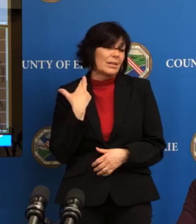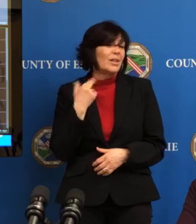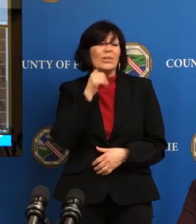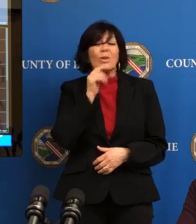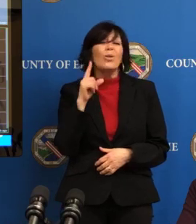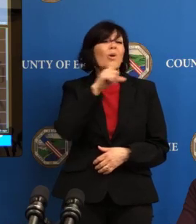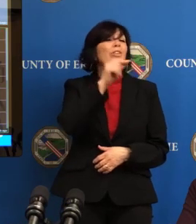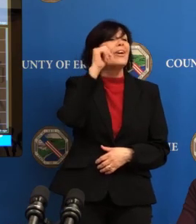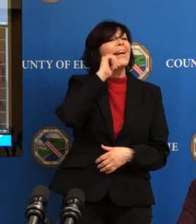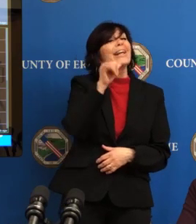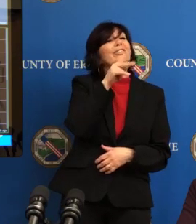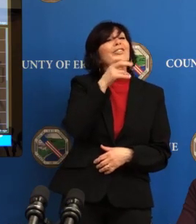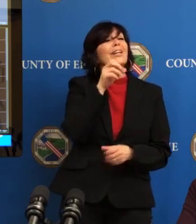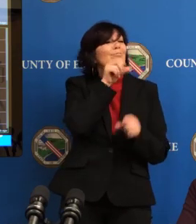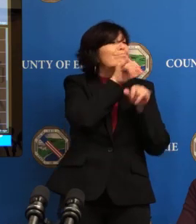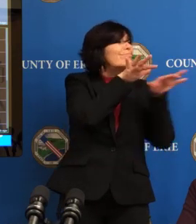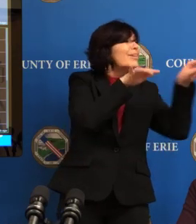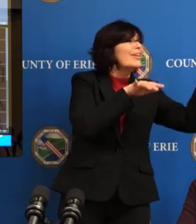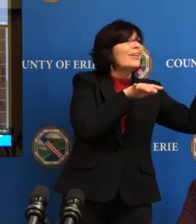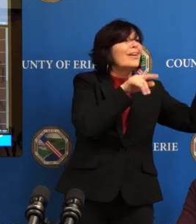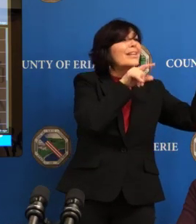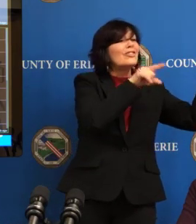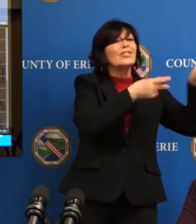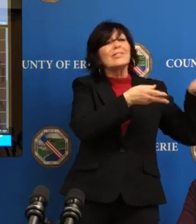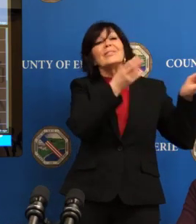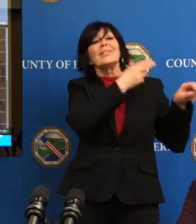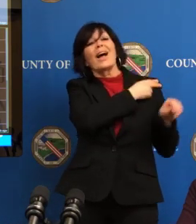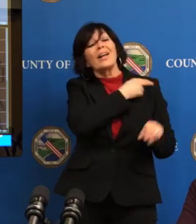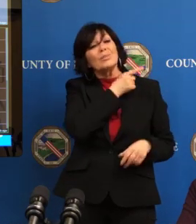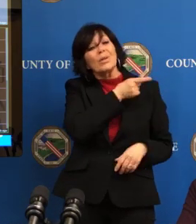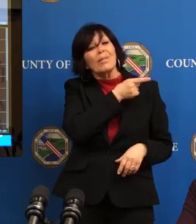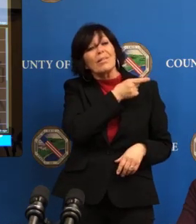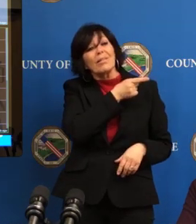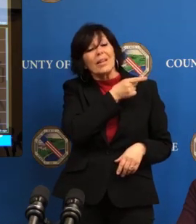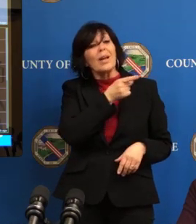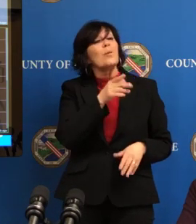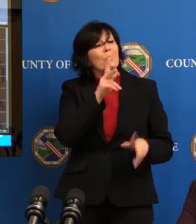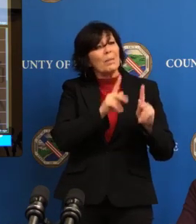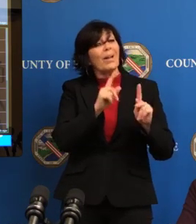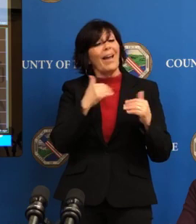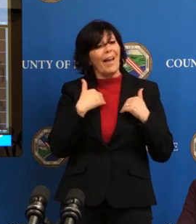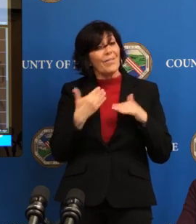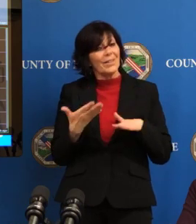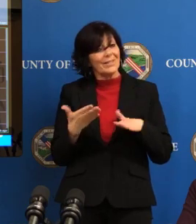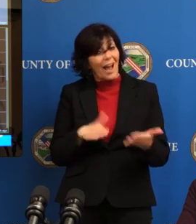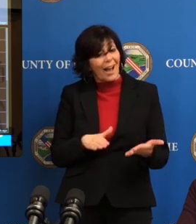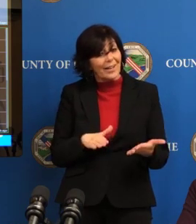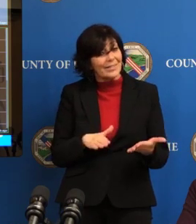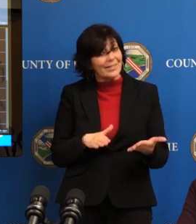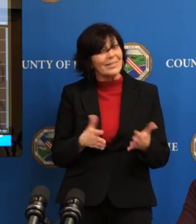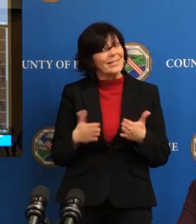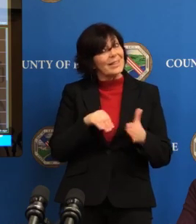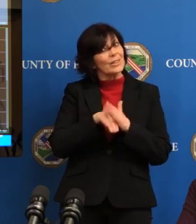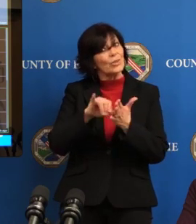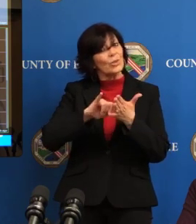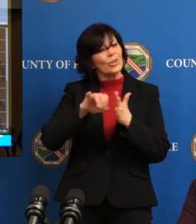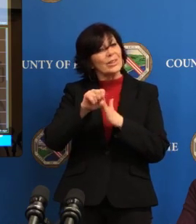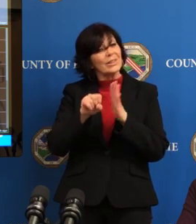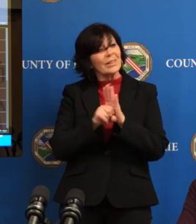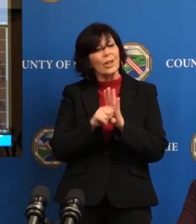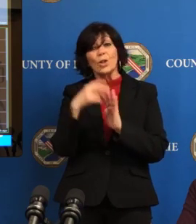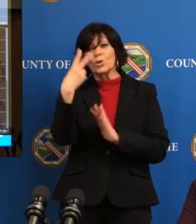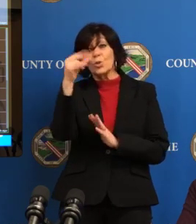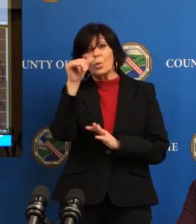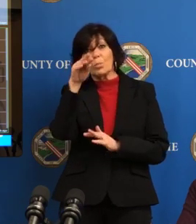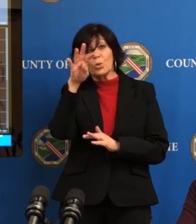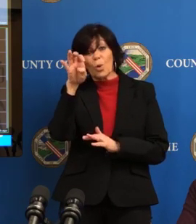Aunt Ginny's house and give it to your Aunt Ginny and then have her in a hospital. There have been deaths, lots of deaths in New York State. 2 in Monroe County, now 1